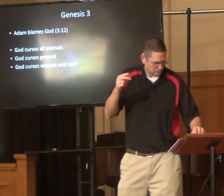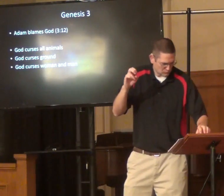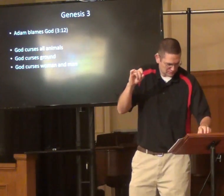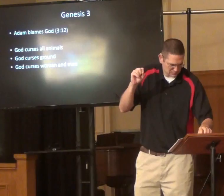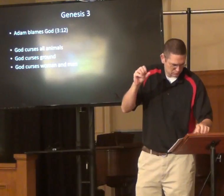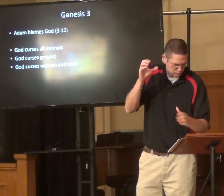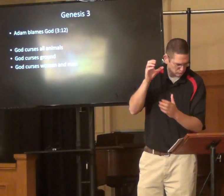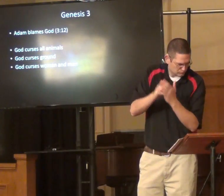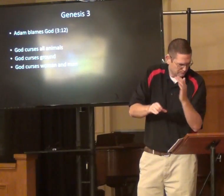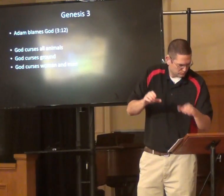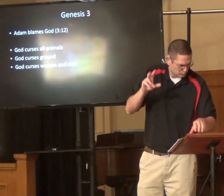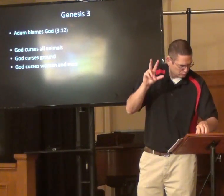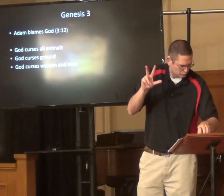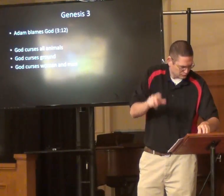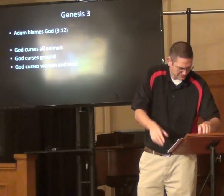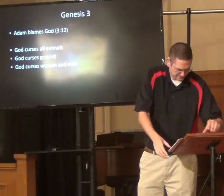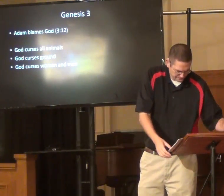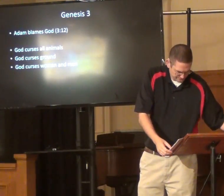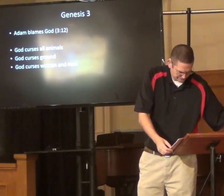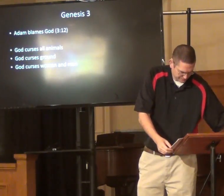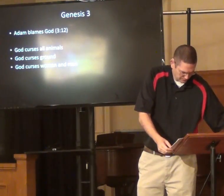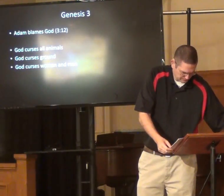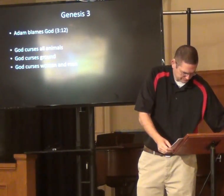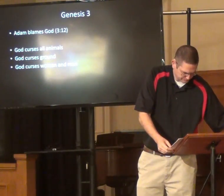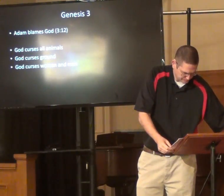So let's go back to Genesis chapter 3.